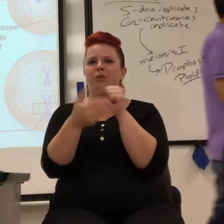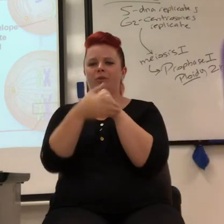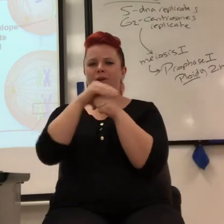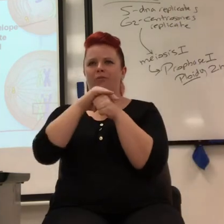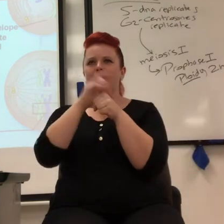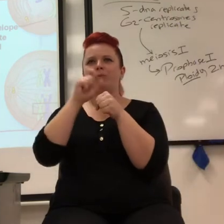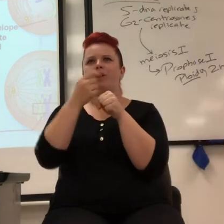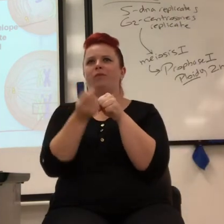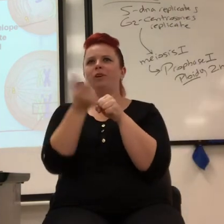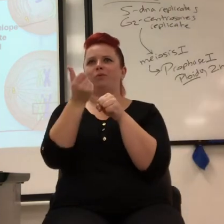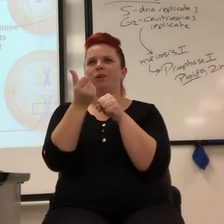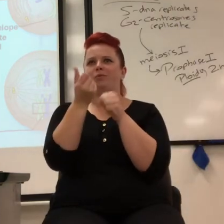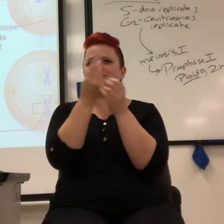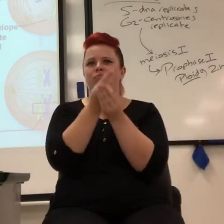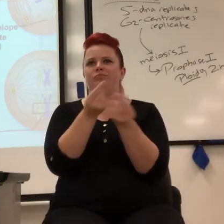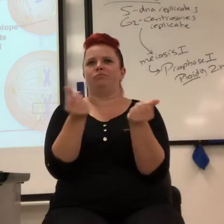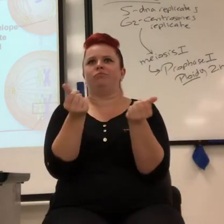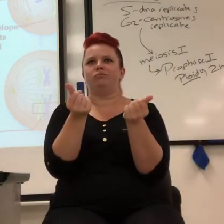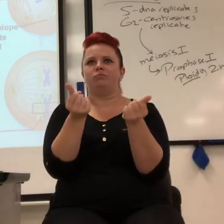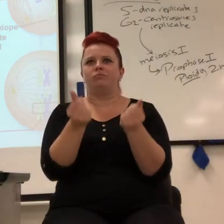them.